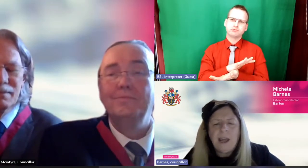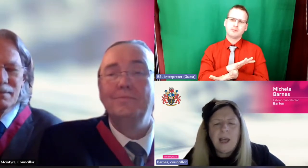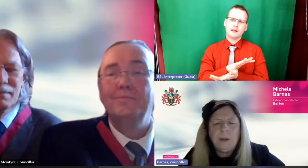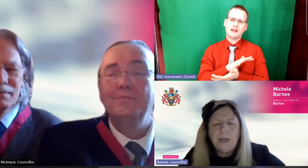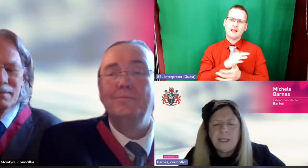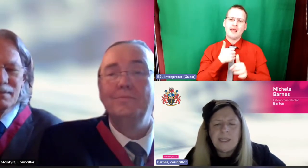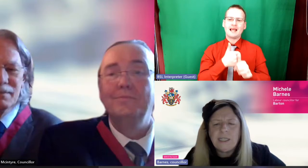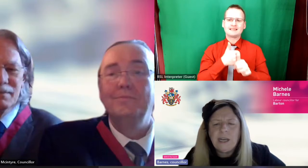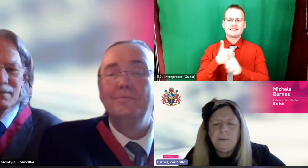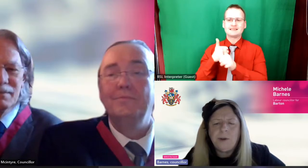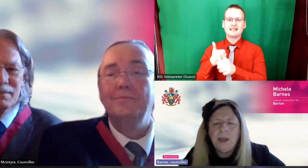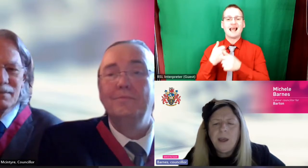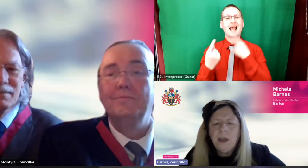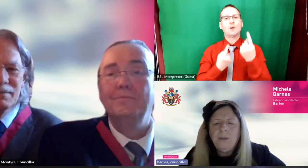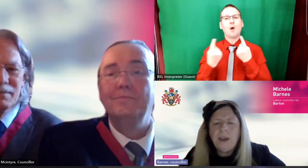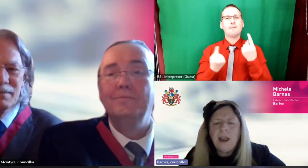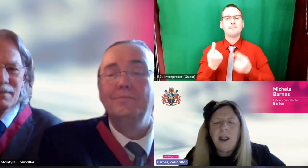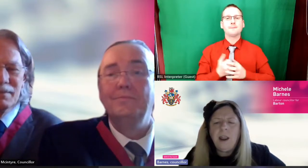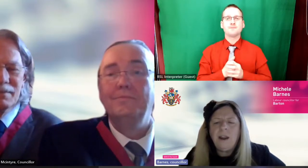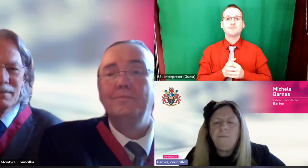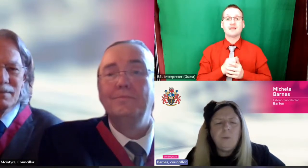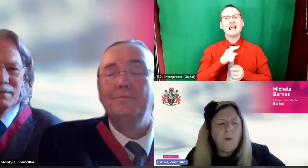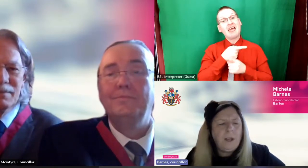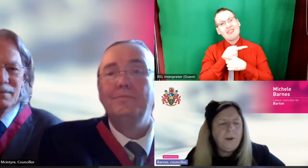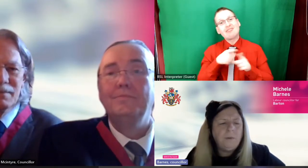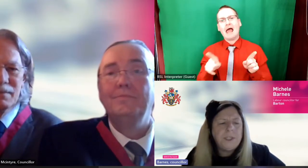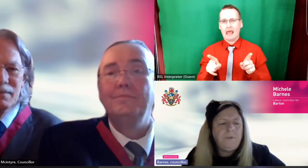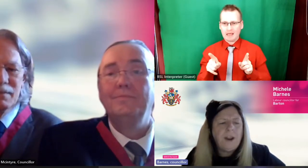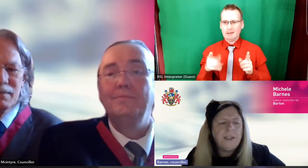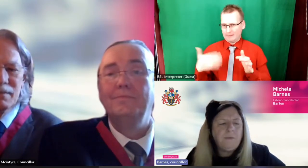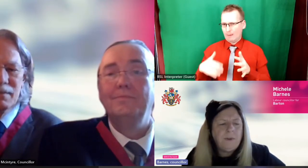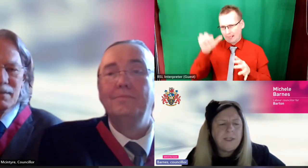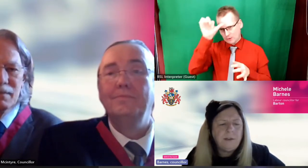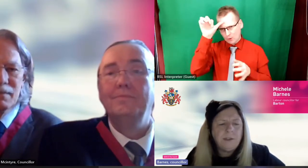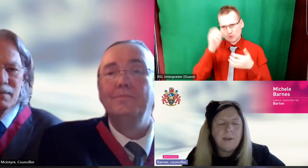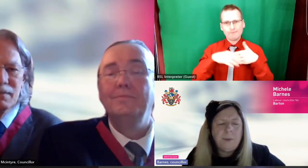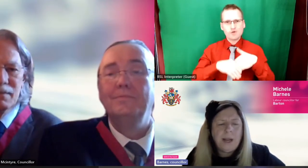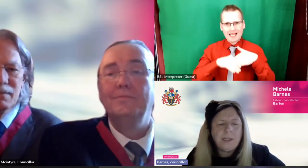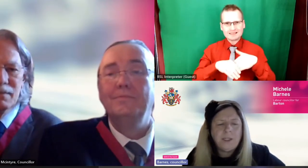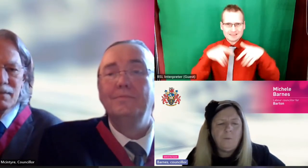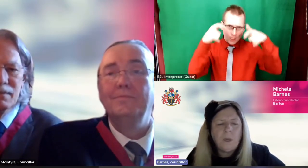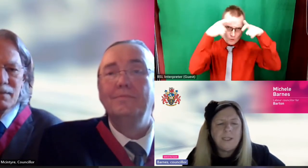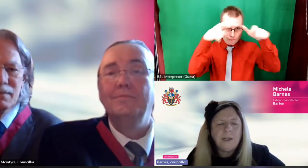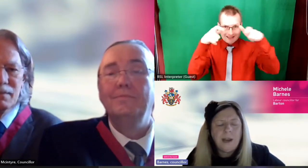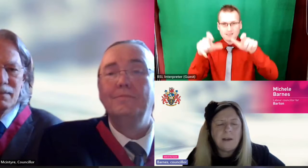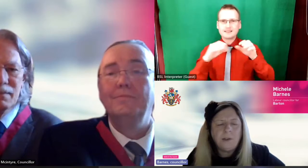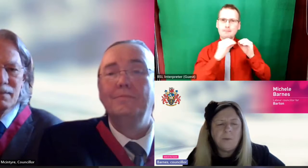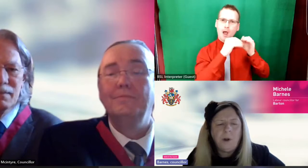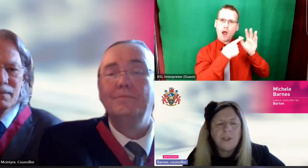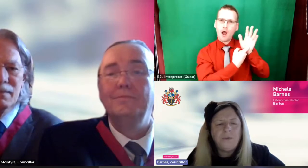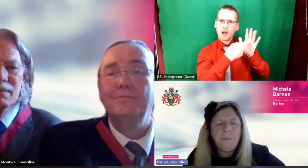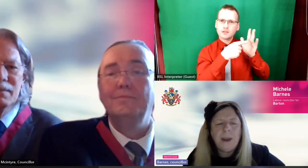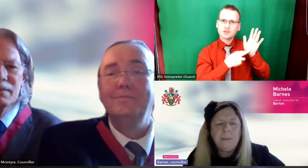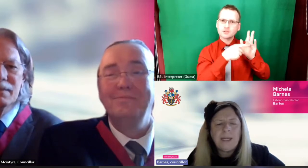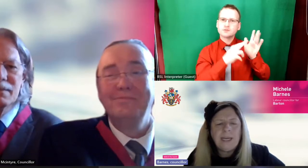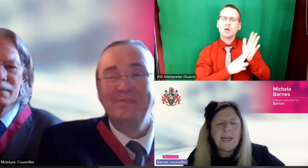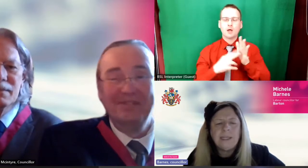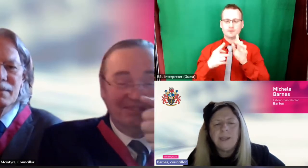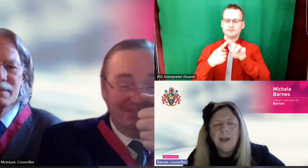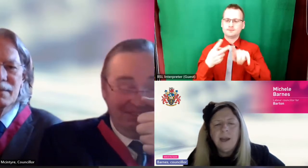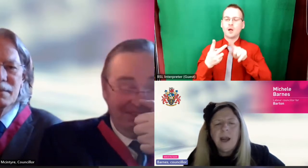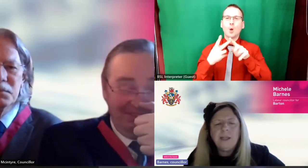in helping and assisting anybody. They are and have been well known to friends and residents of the Barton, Winton and Eccles wards for many,